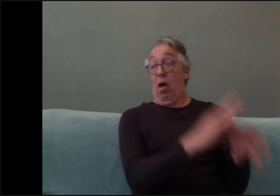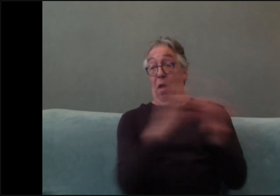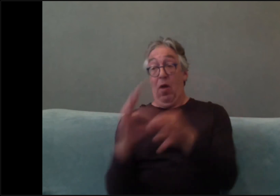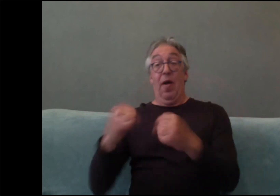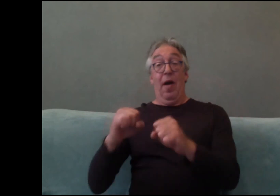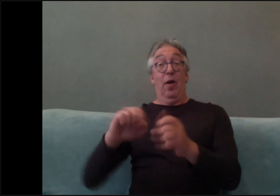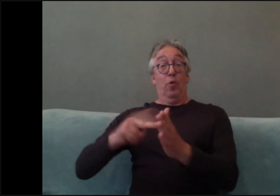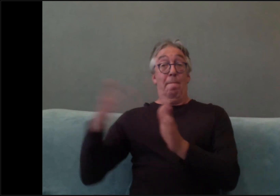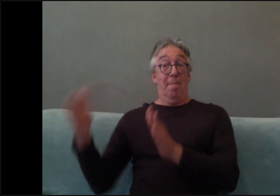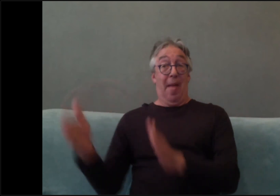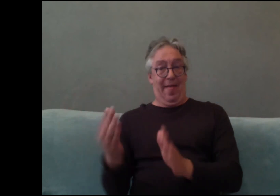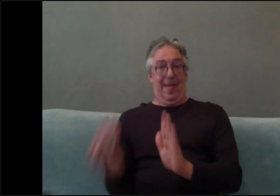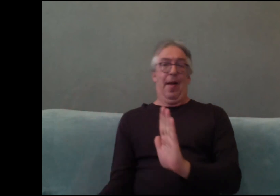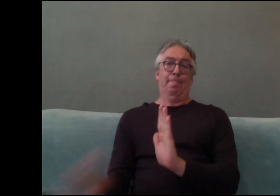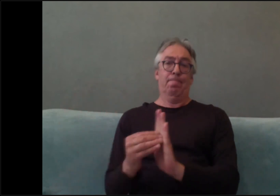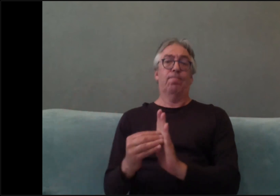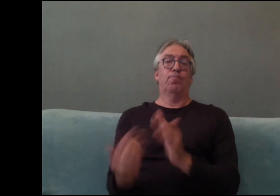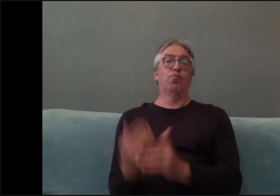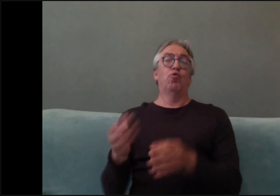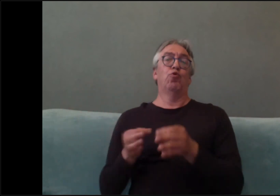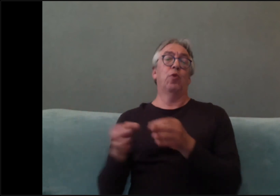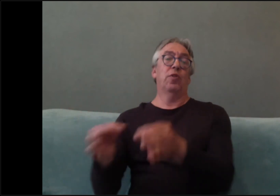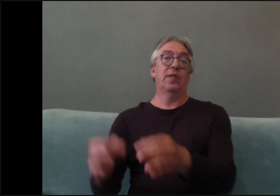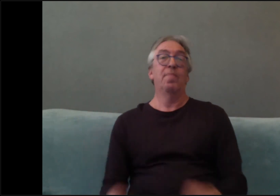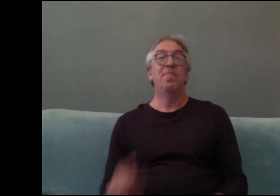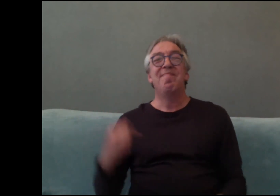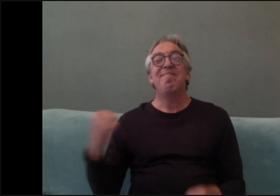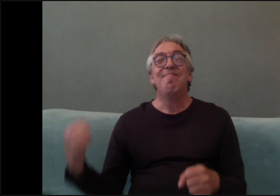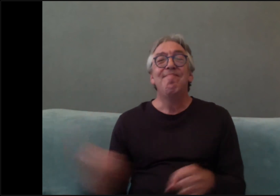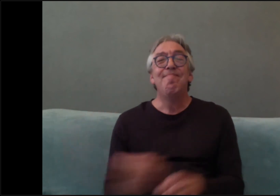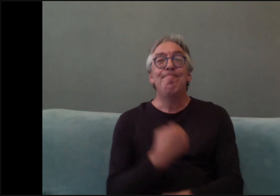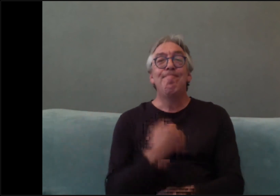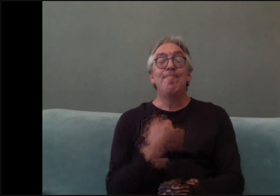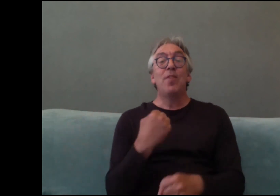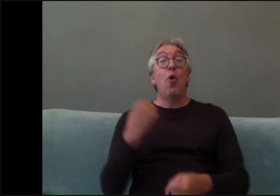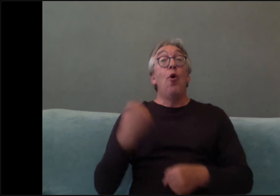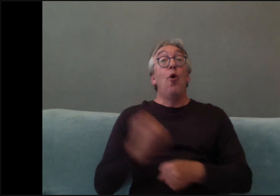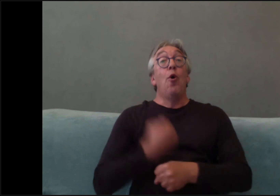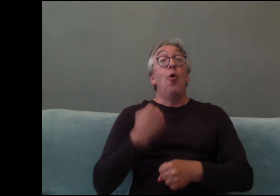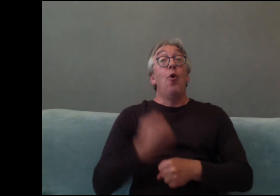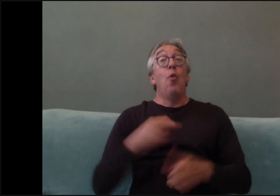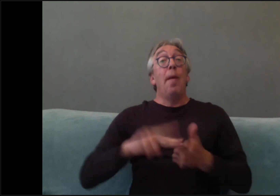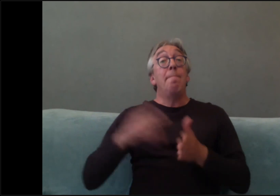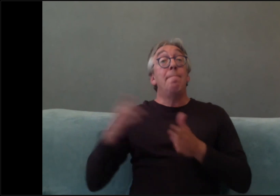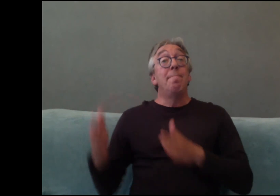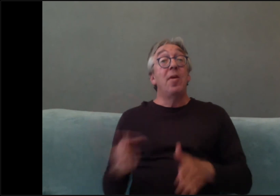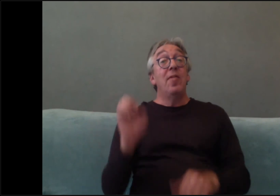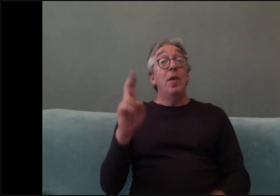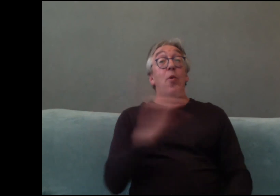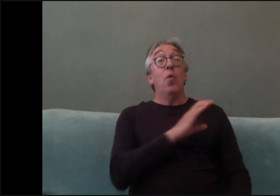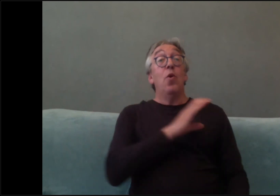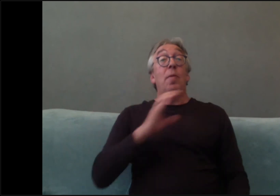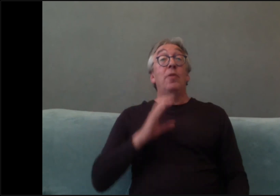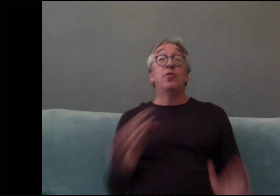of poverty reduction was not included in the working plan of the current EU Commission, but so we